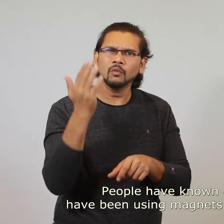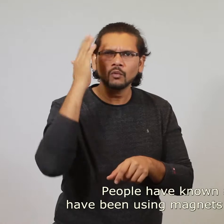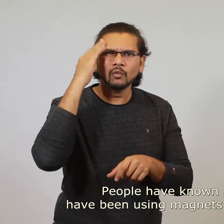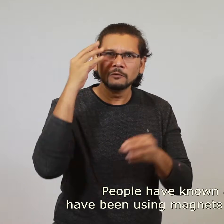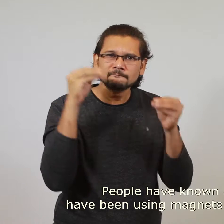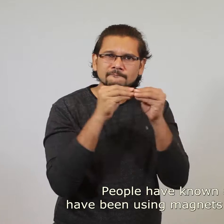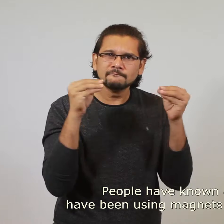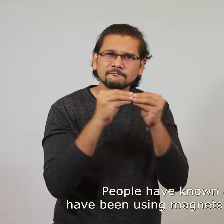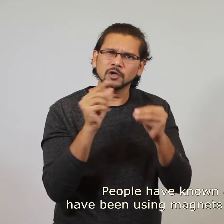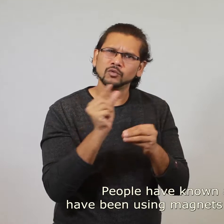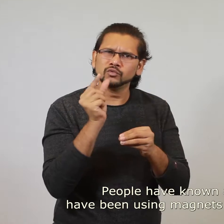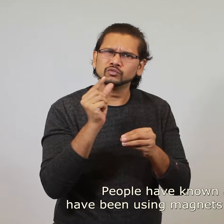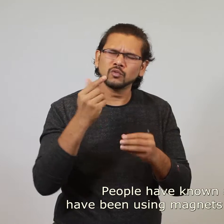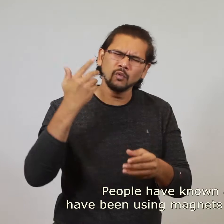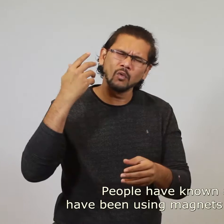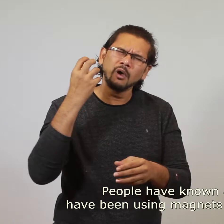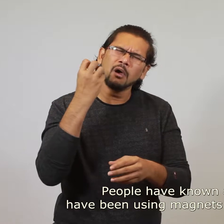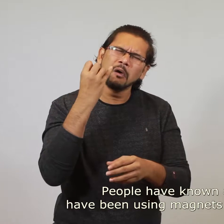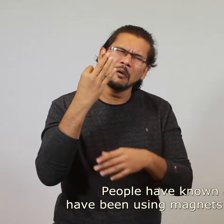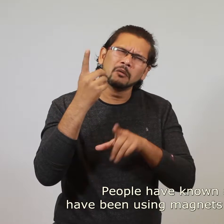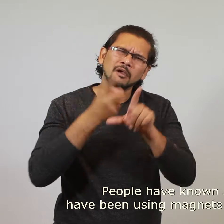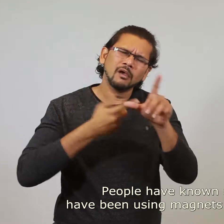People have known and have been using magnets for ages.